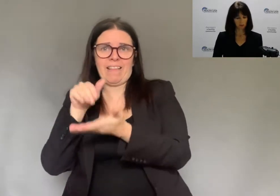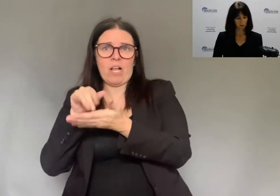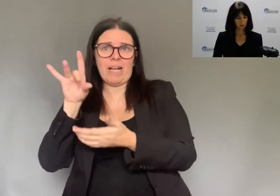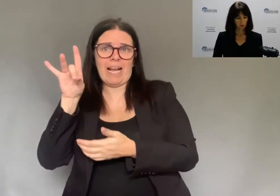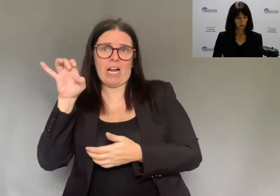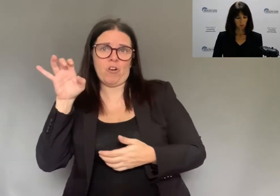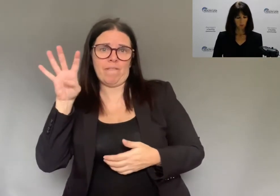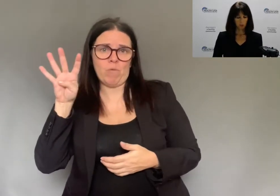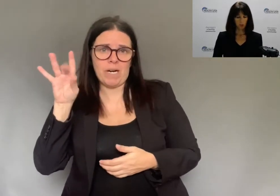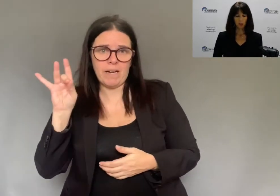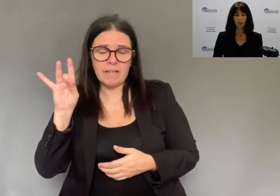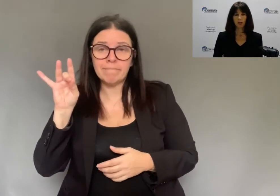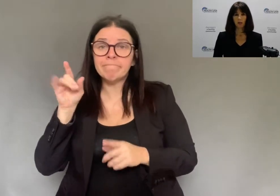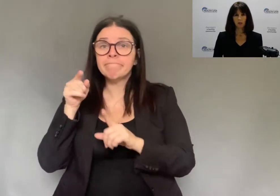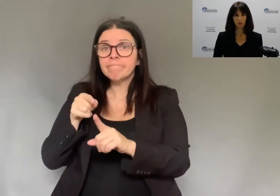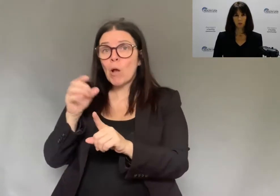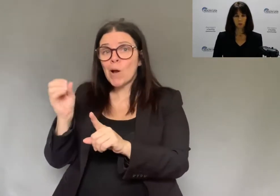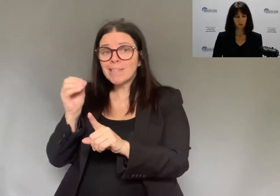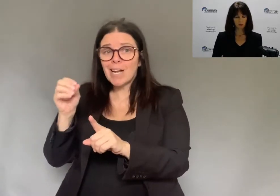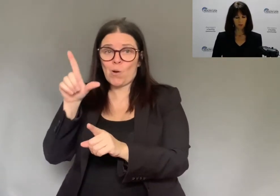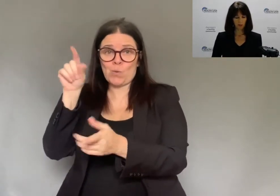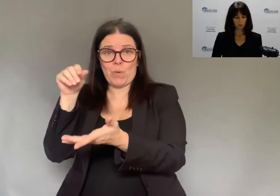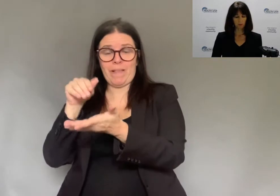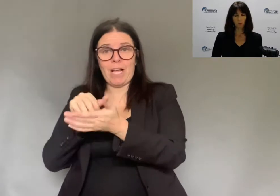cases. Michigan now has